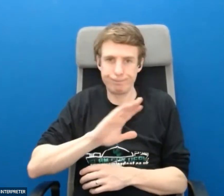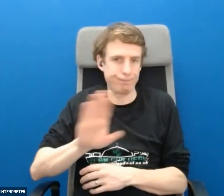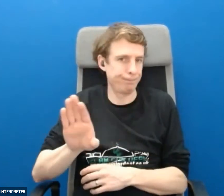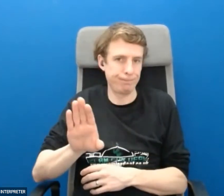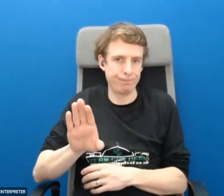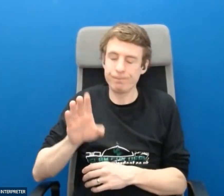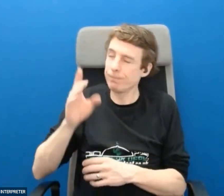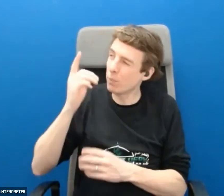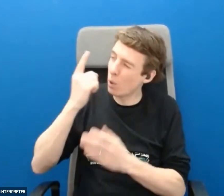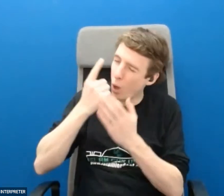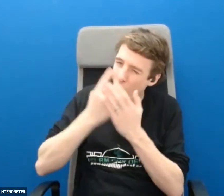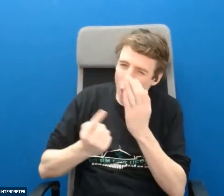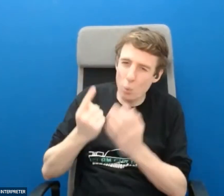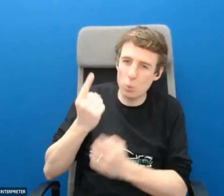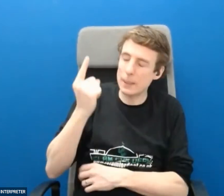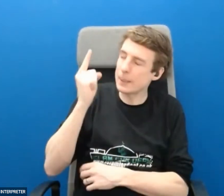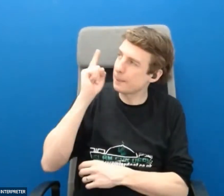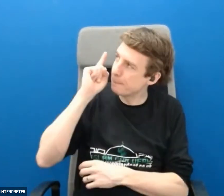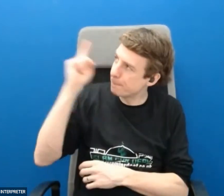he is the owner,